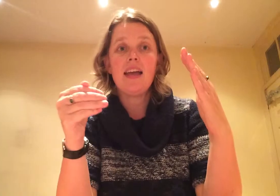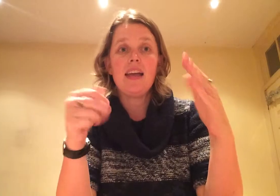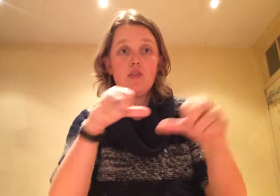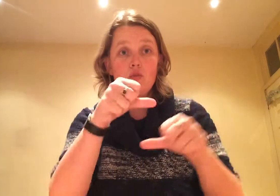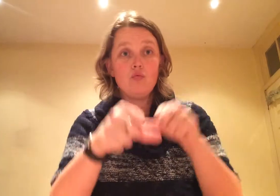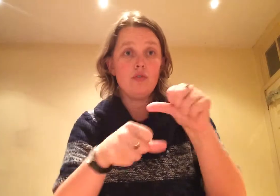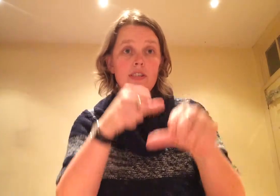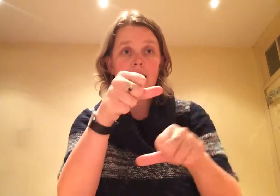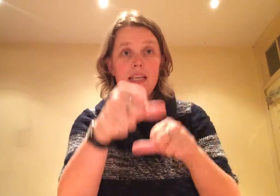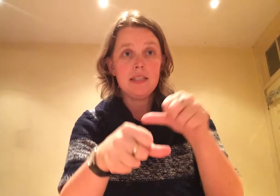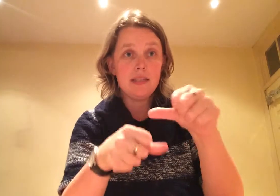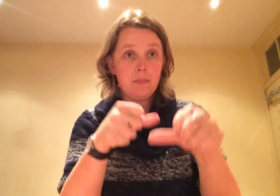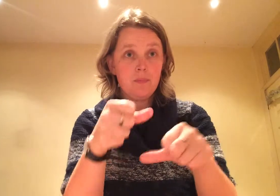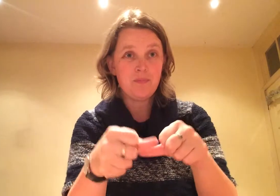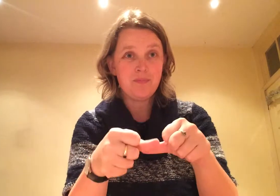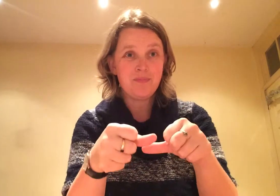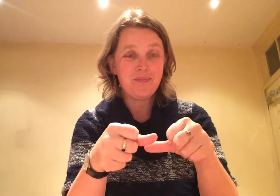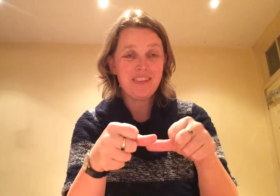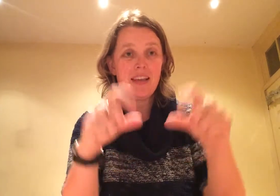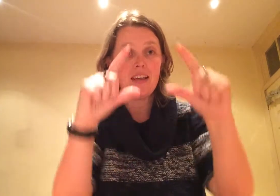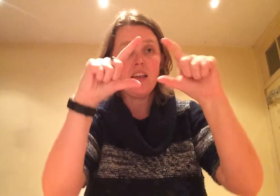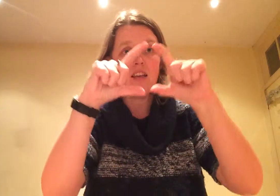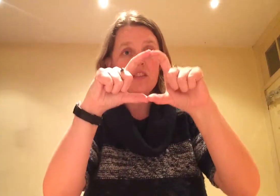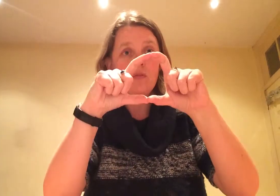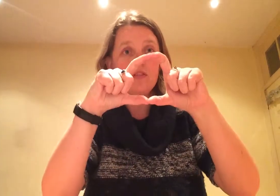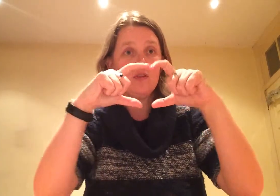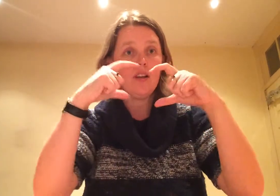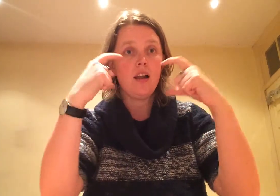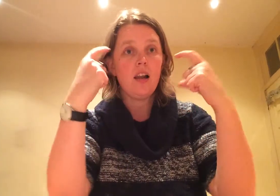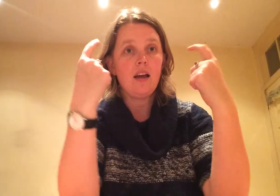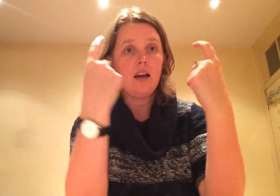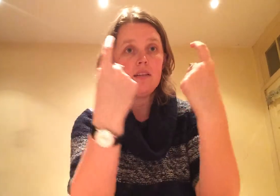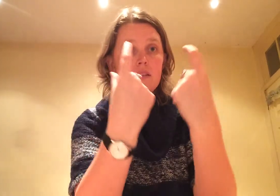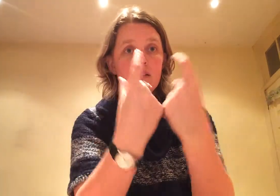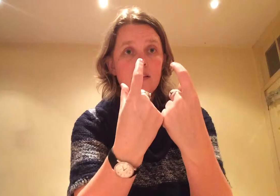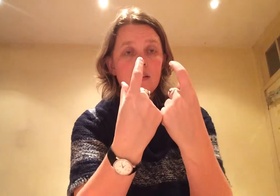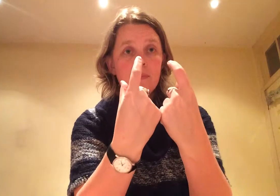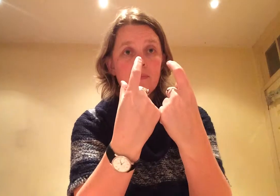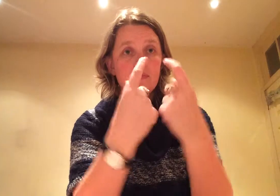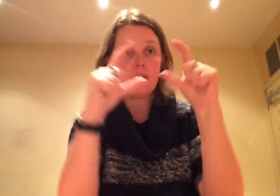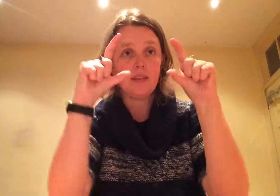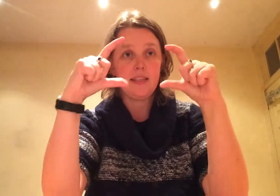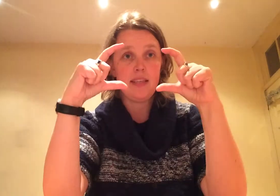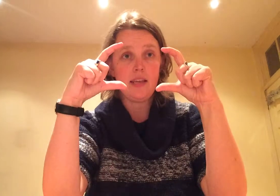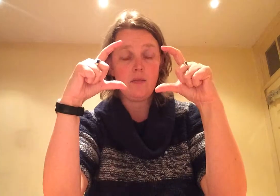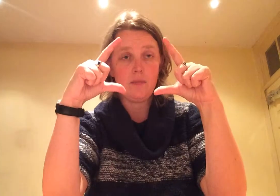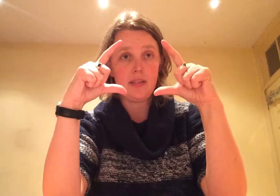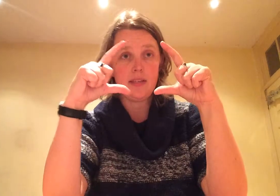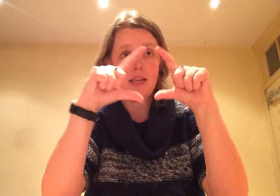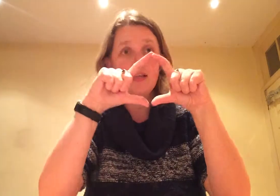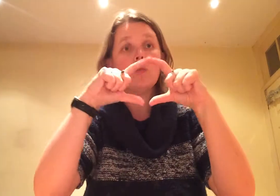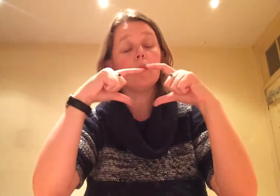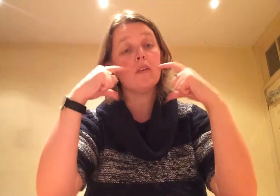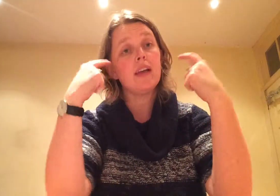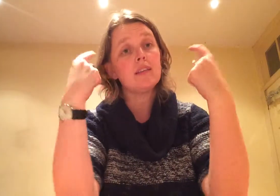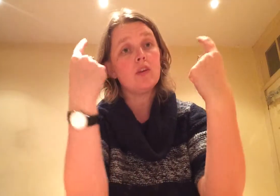and routines. Okay, so if we do class, that's C, make C with your hands and go